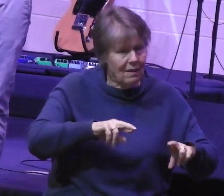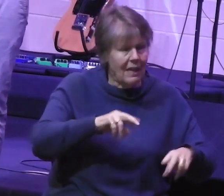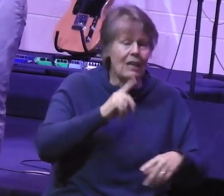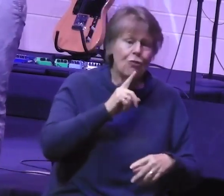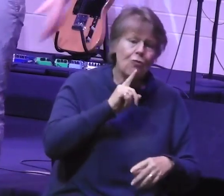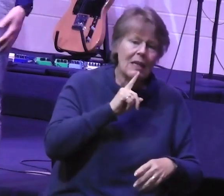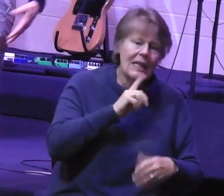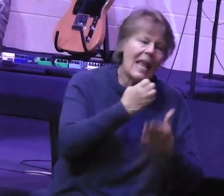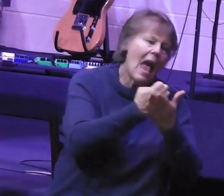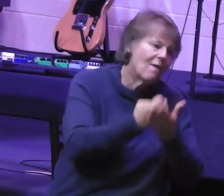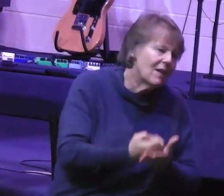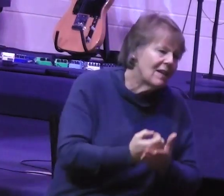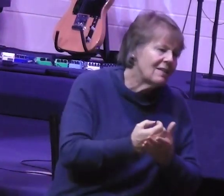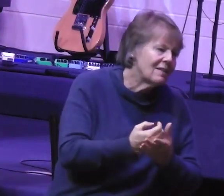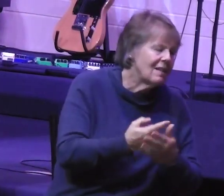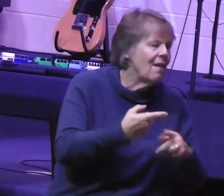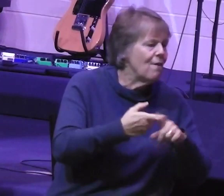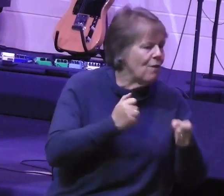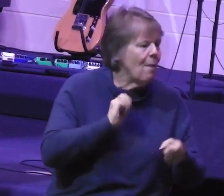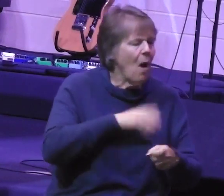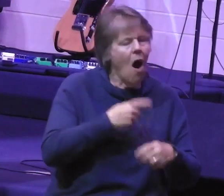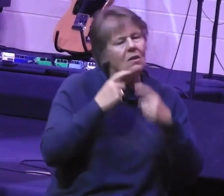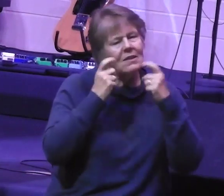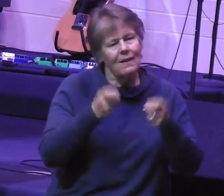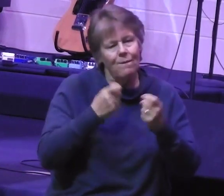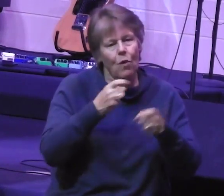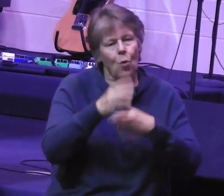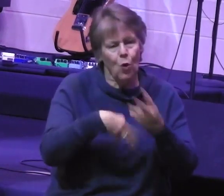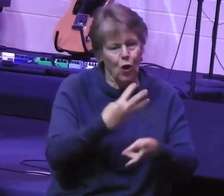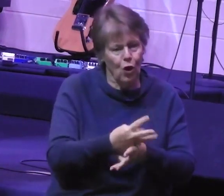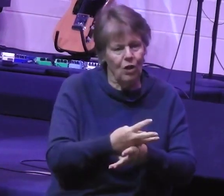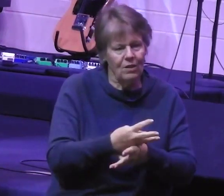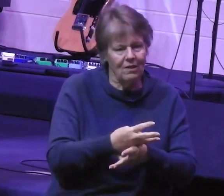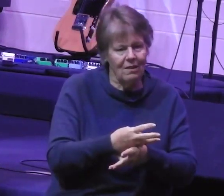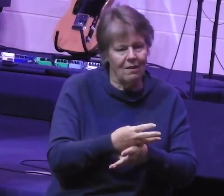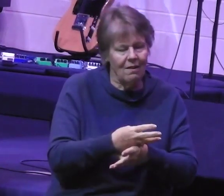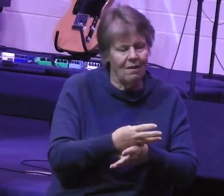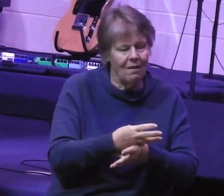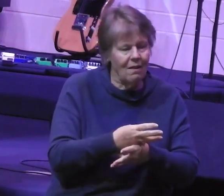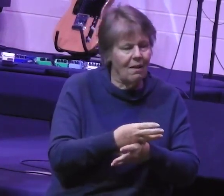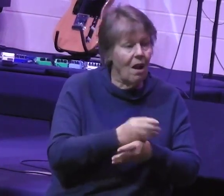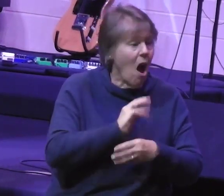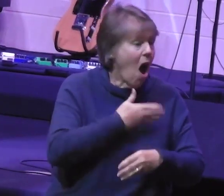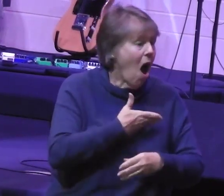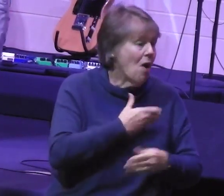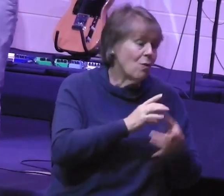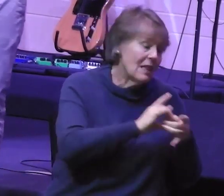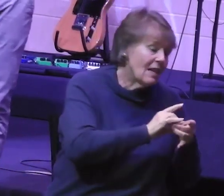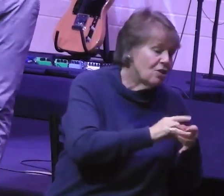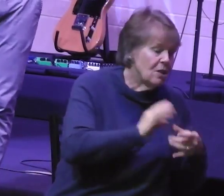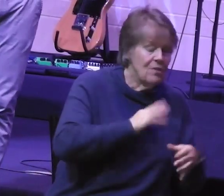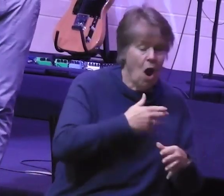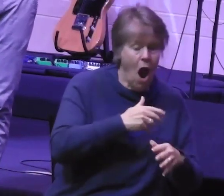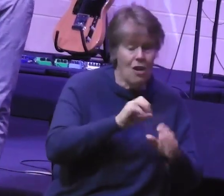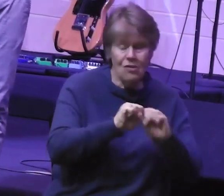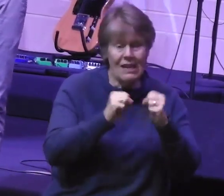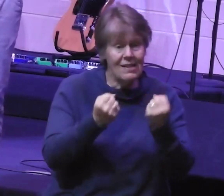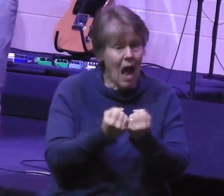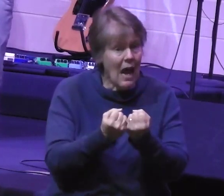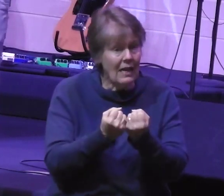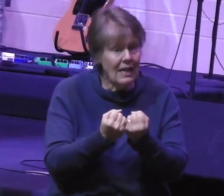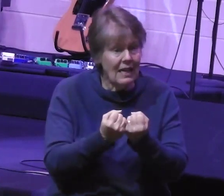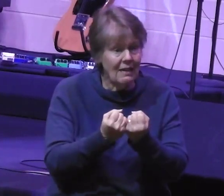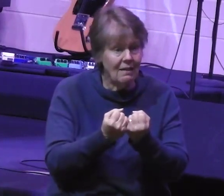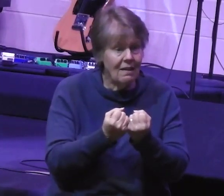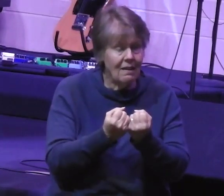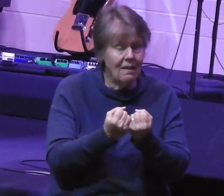It wasn't just present in religion, but it's still present in our relationships, in our societies, even in our modern